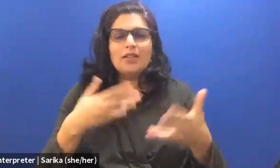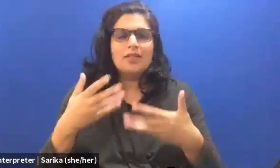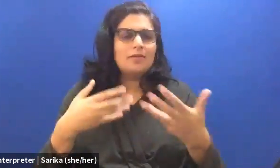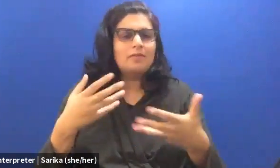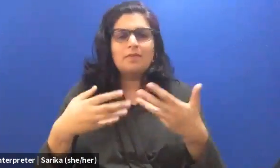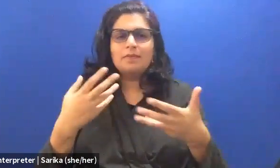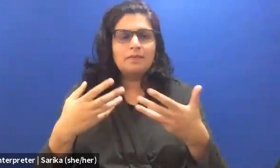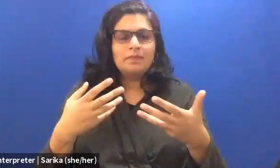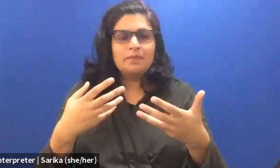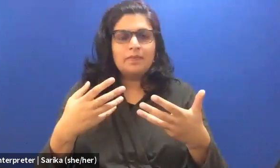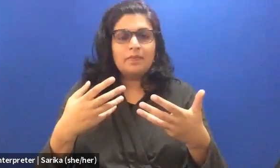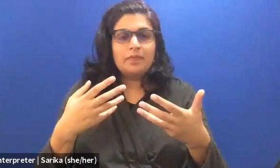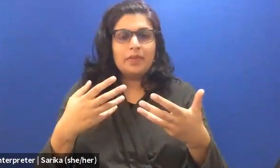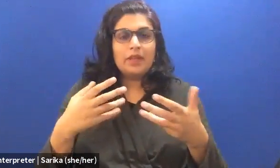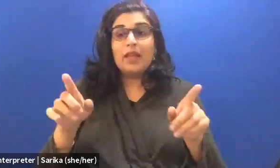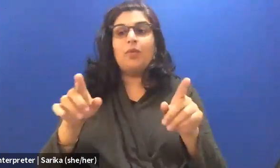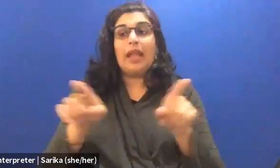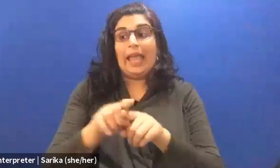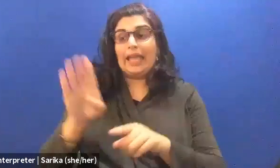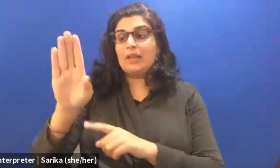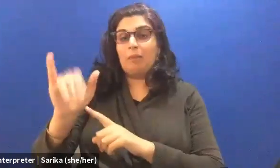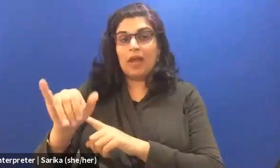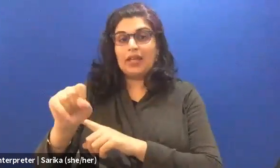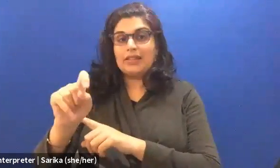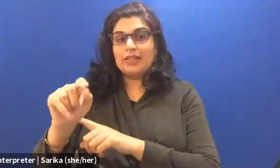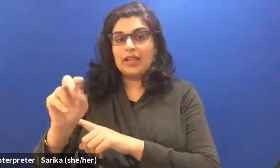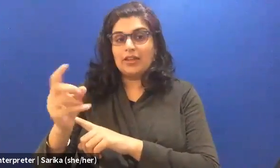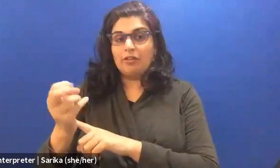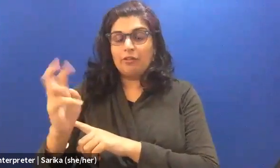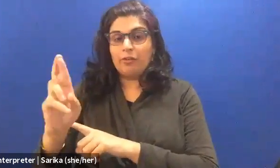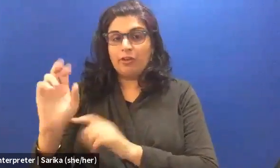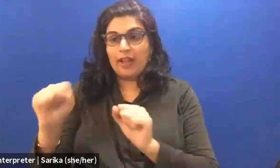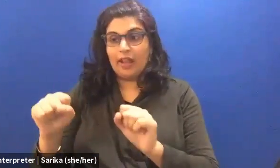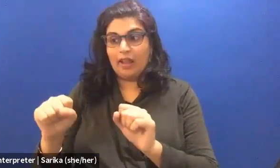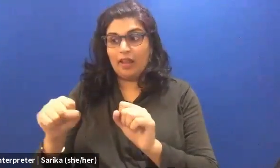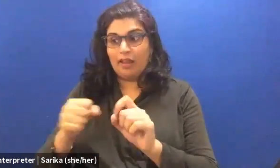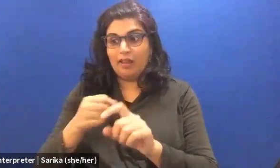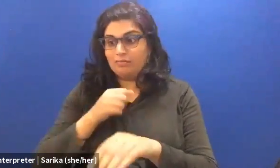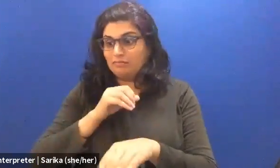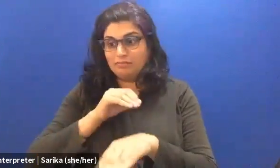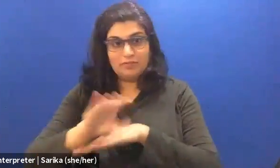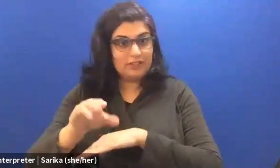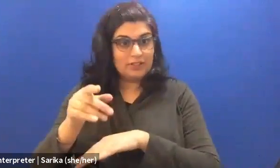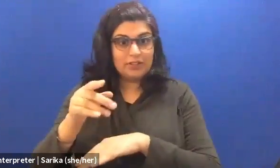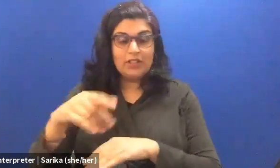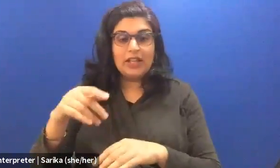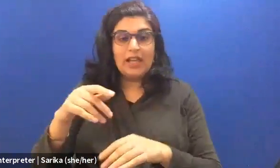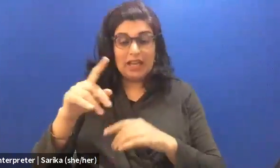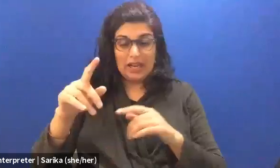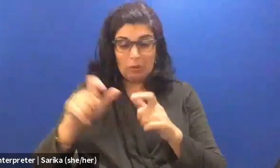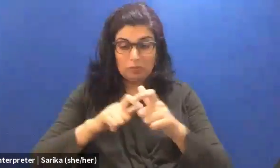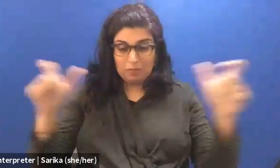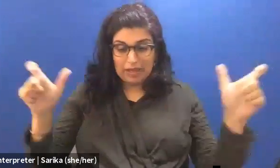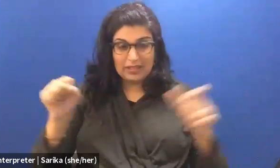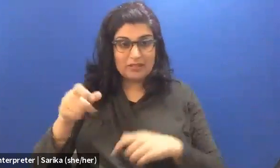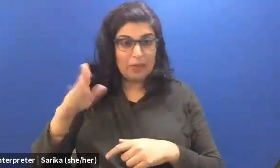in where being a bystander can affect you. And I know that when we're in large spaces, it's harder to stick up